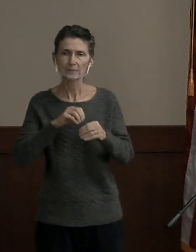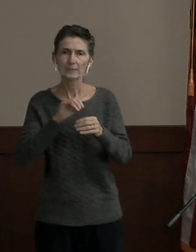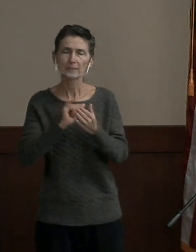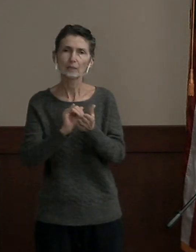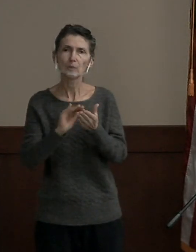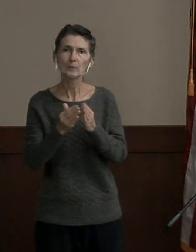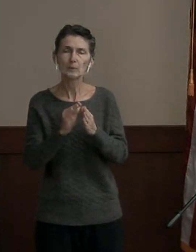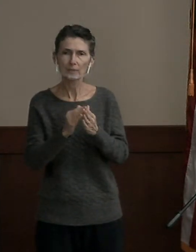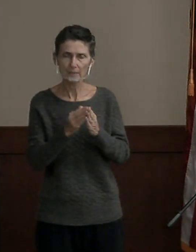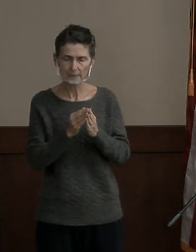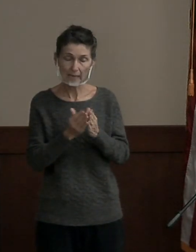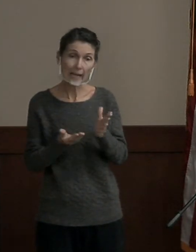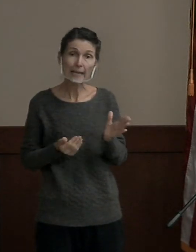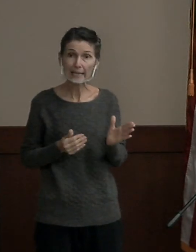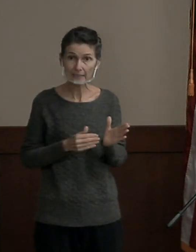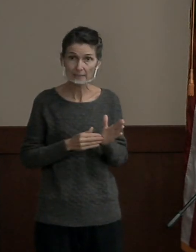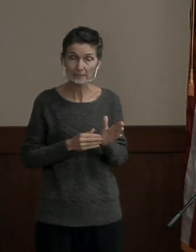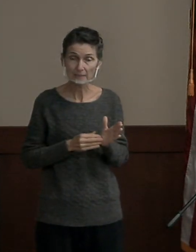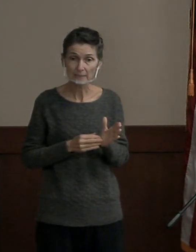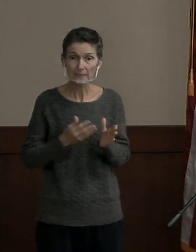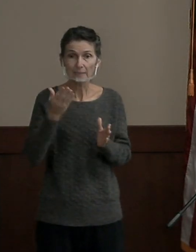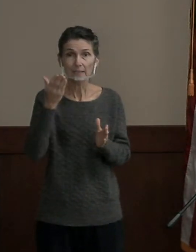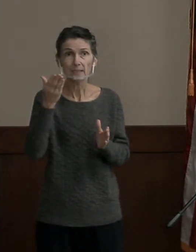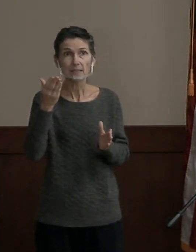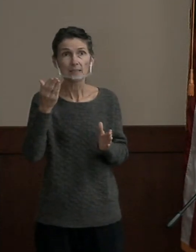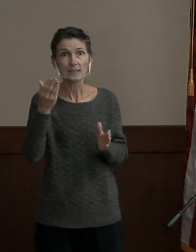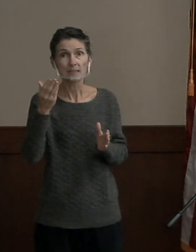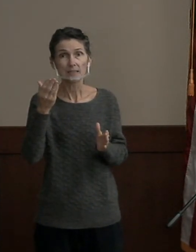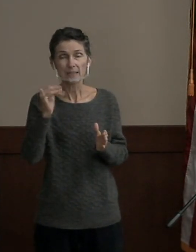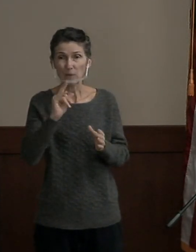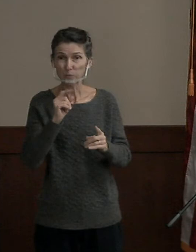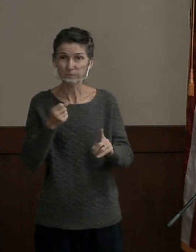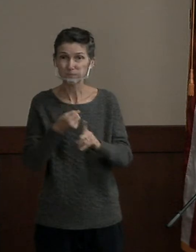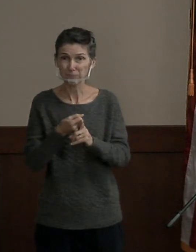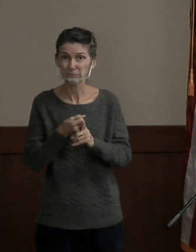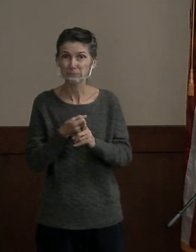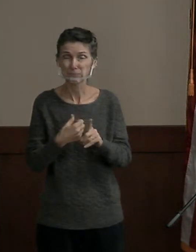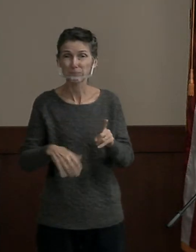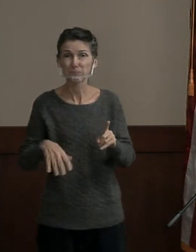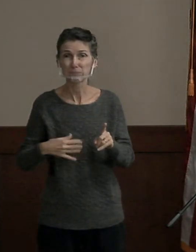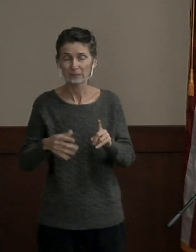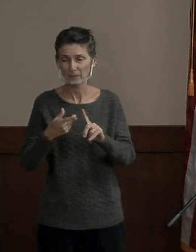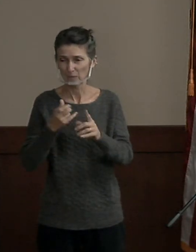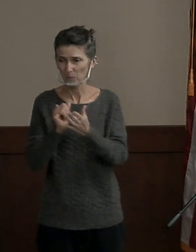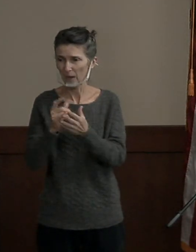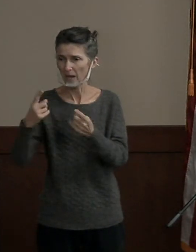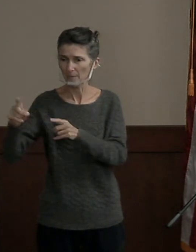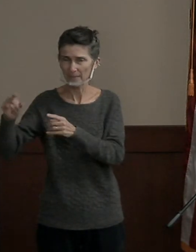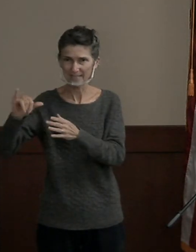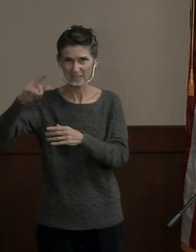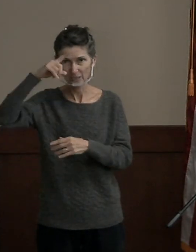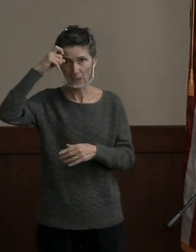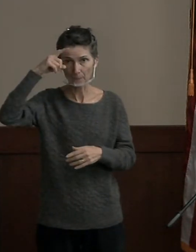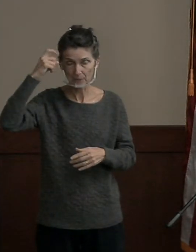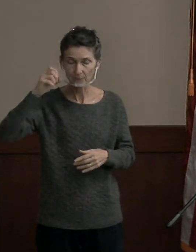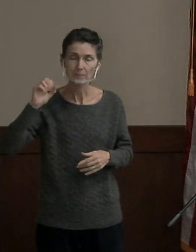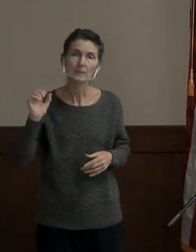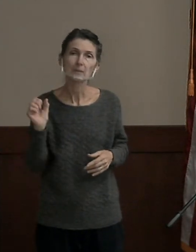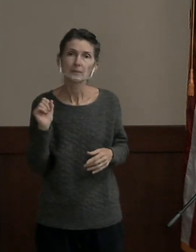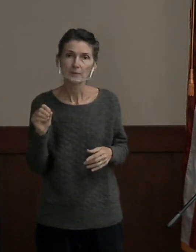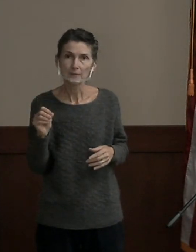community. Again, they were hit very hard by the circumstances this summer and